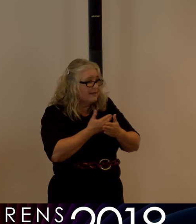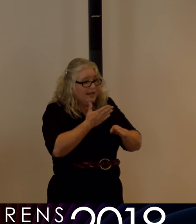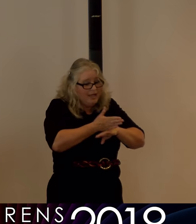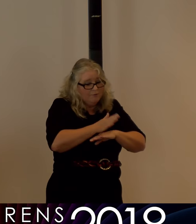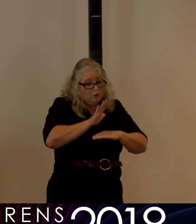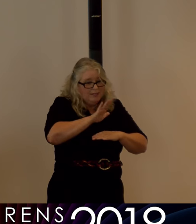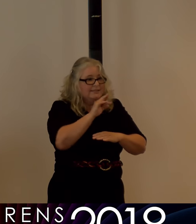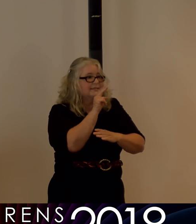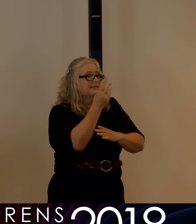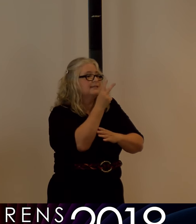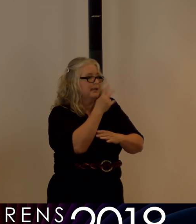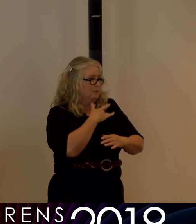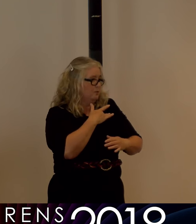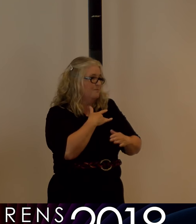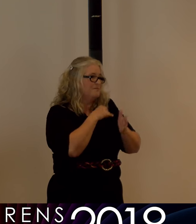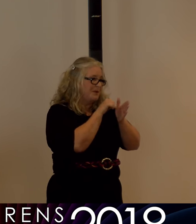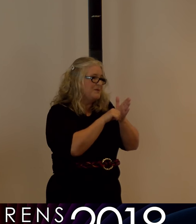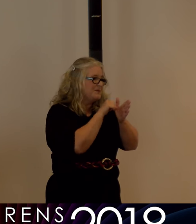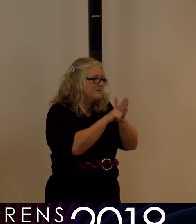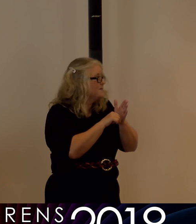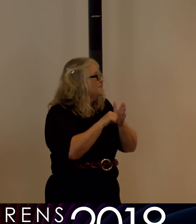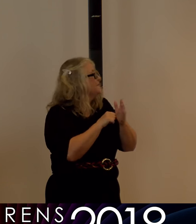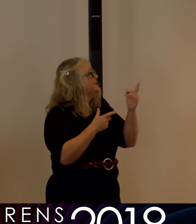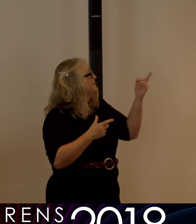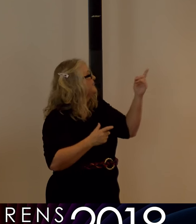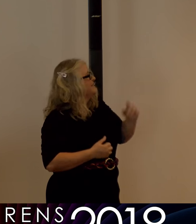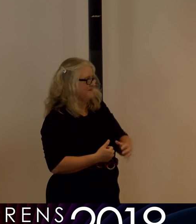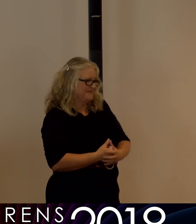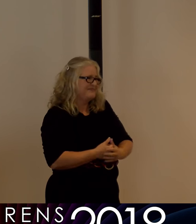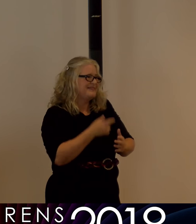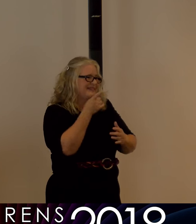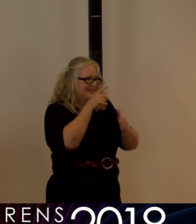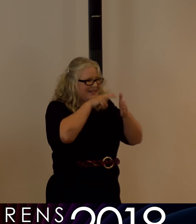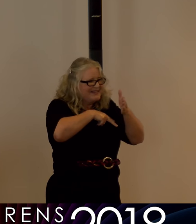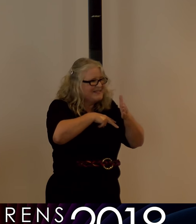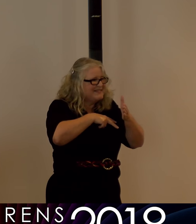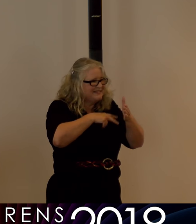surgery. He went on to learn how to read.